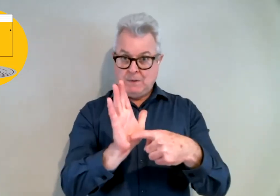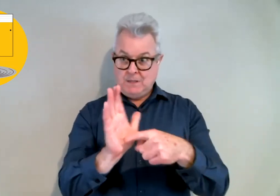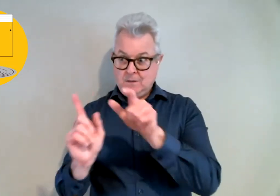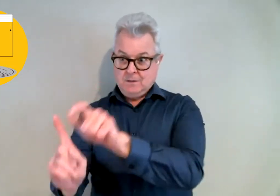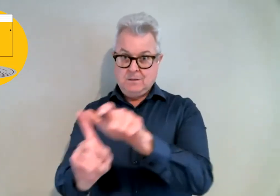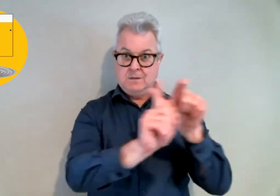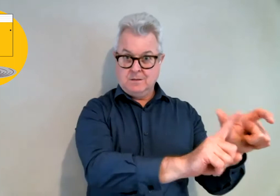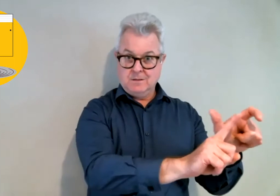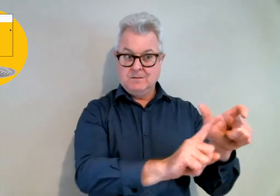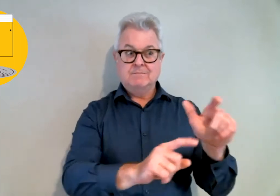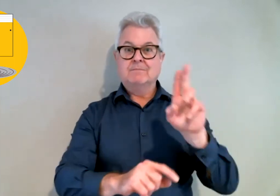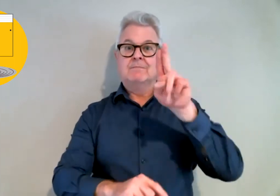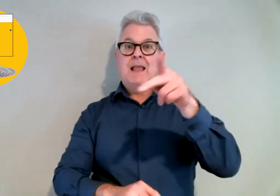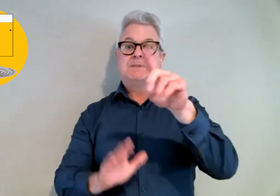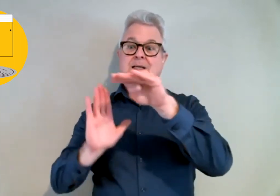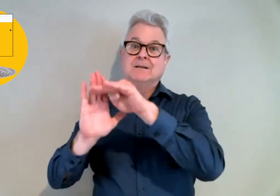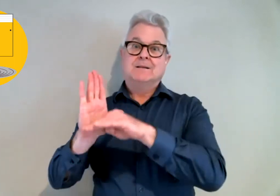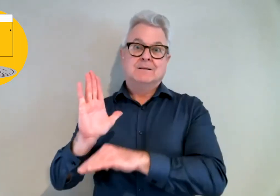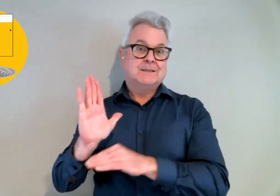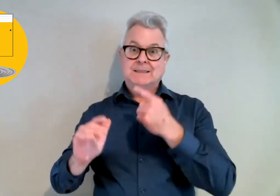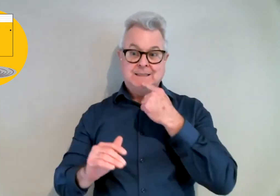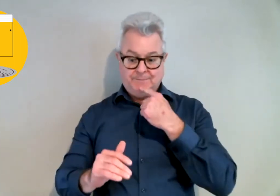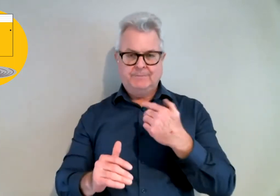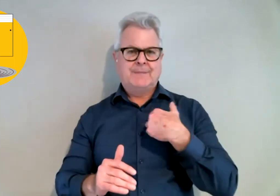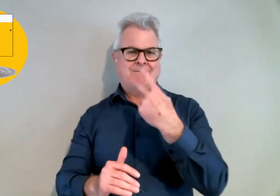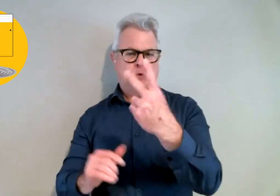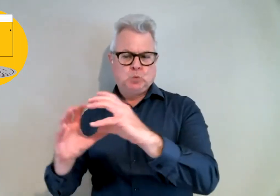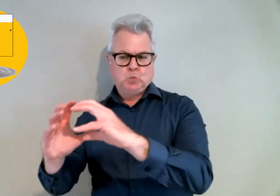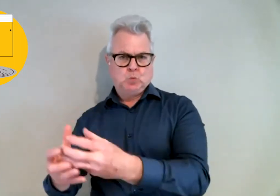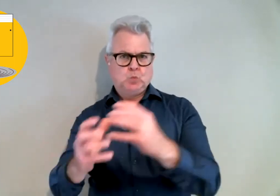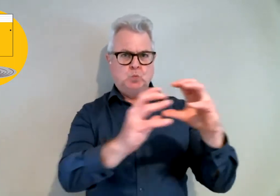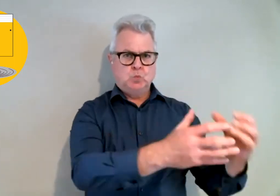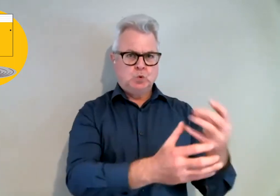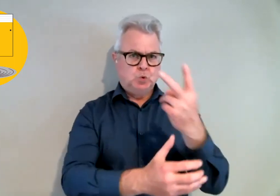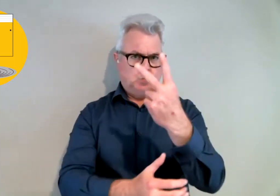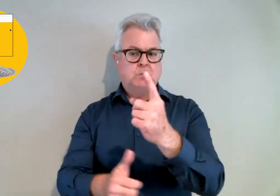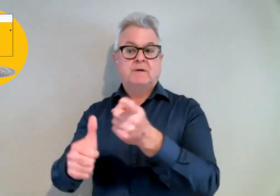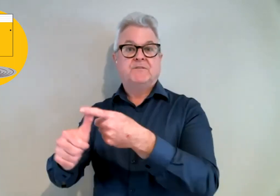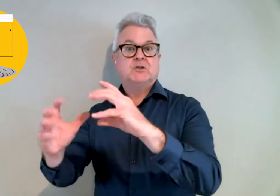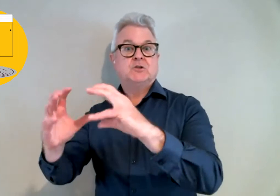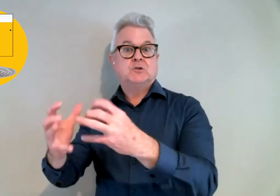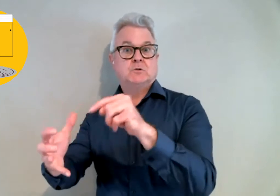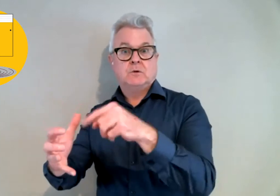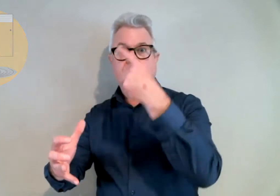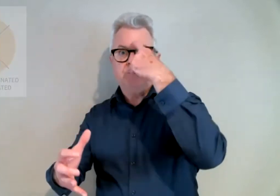Now, speaking about the requirements for quarantine, the update guidelines state that there are 2 categories for quarantining.